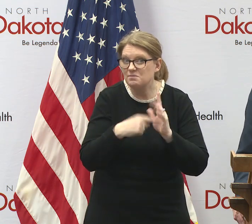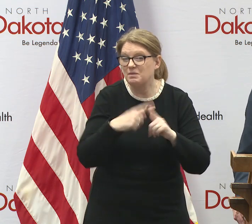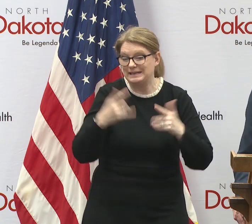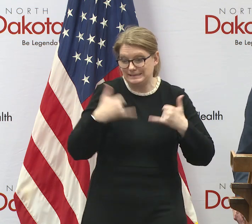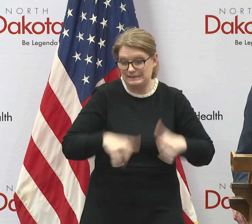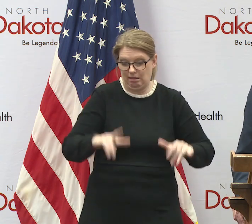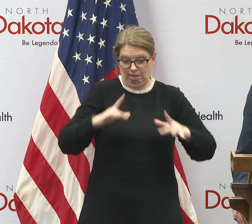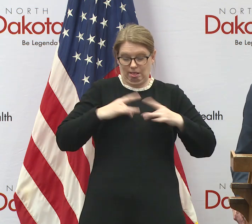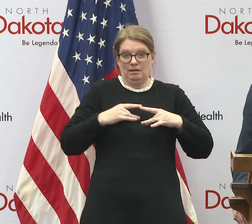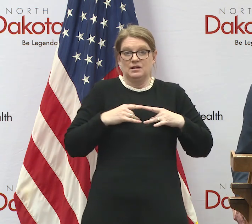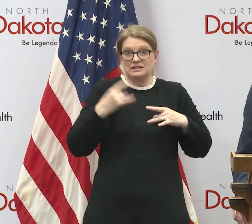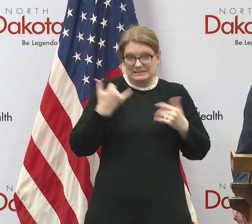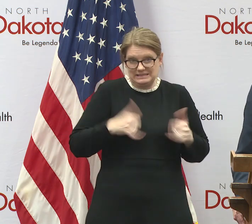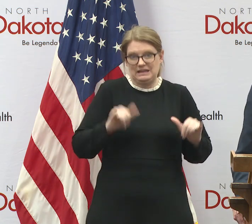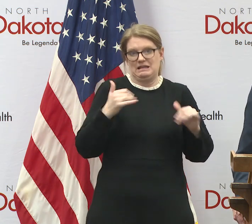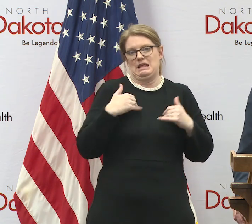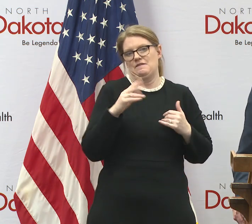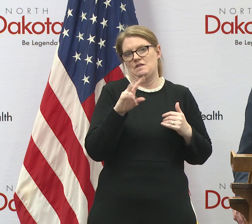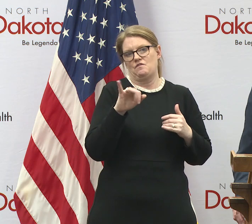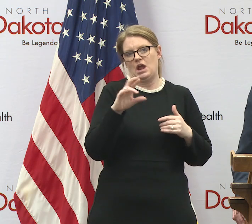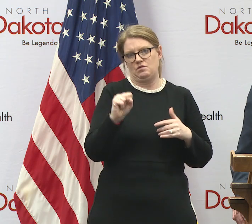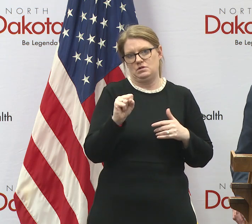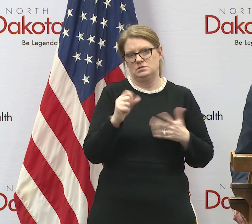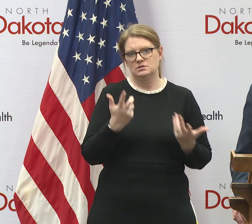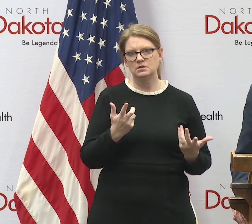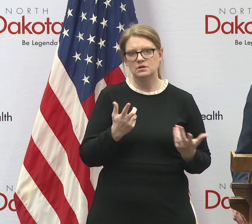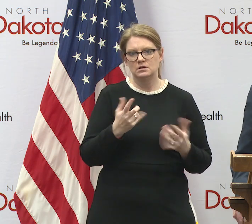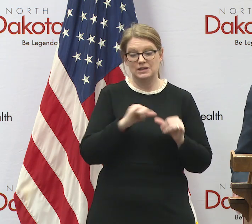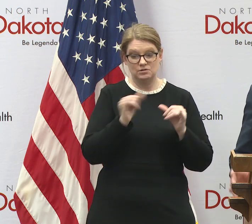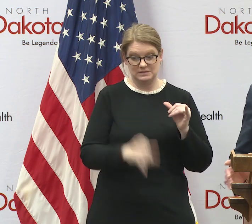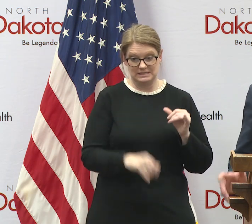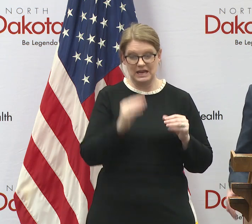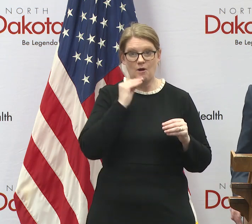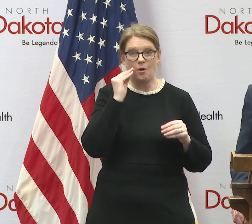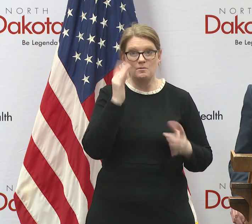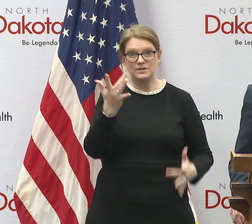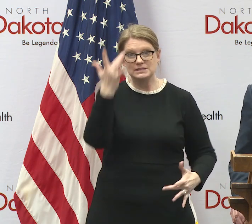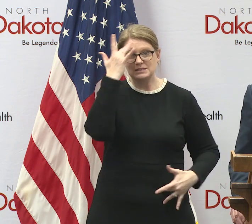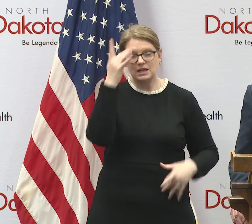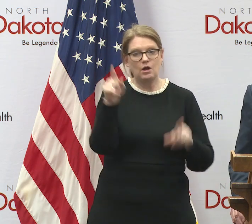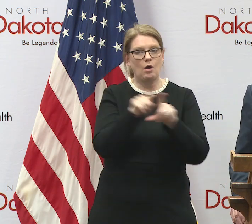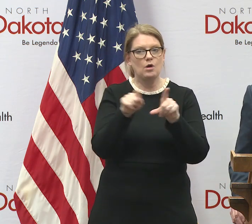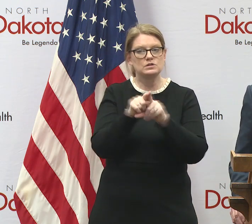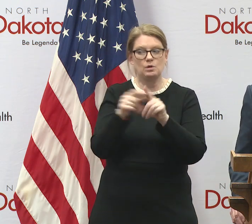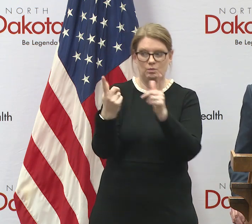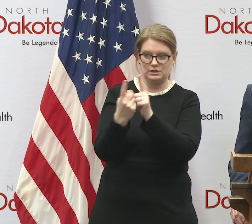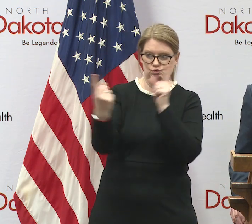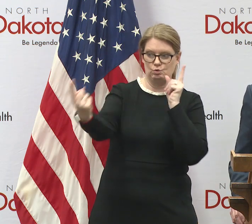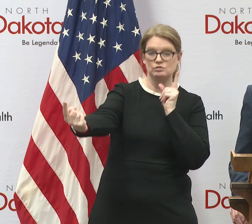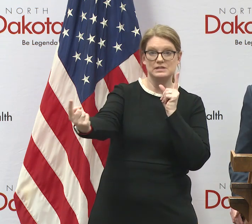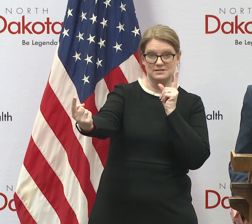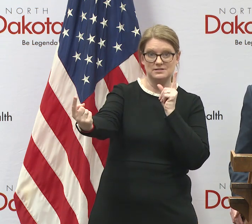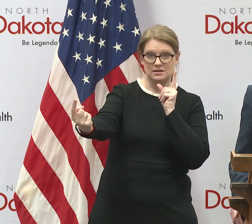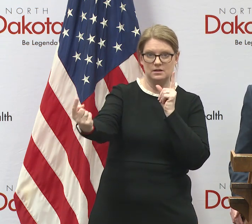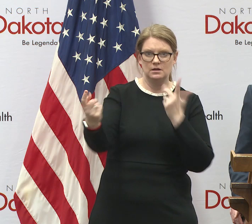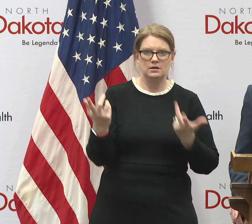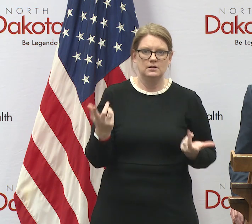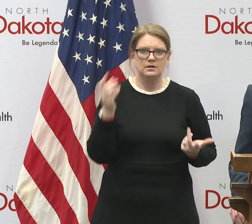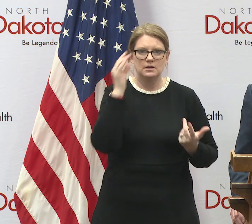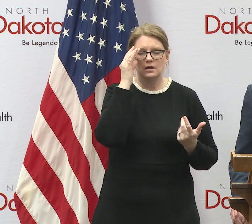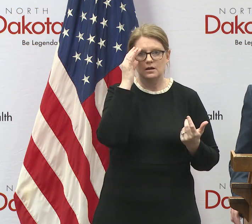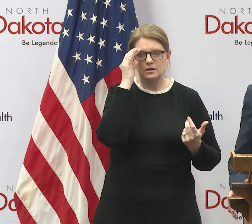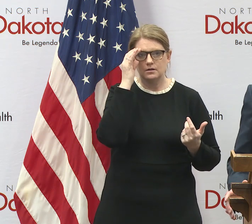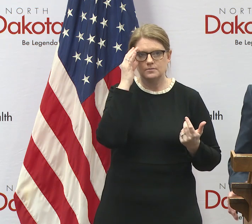be infecting other people. So when we talk about stay home if you're sick, let's combine that with social distancing. Even if you don't have